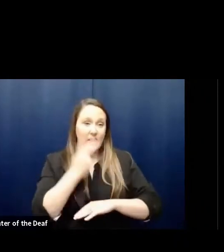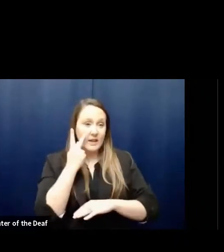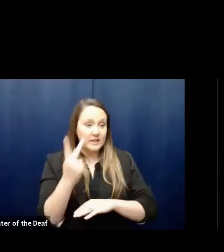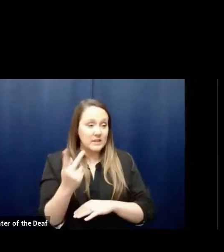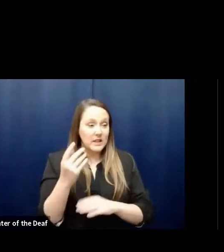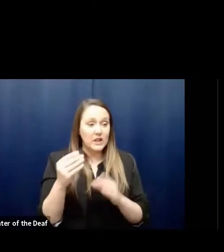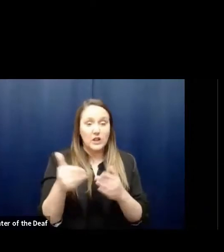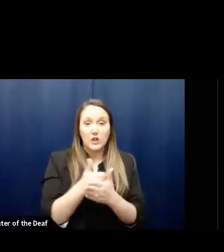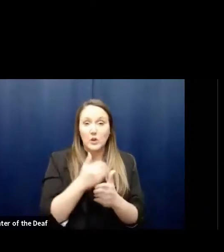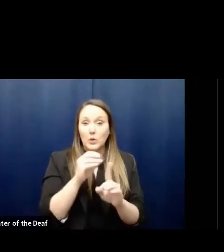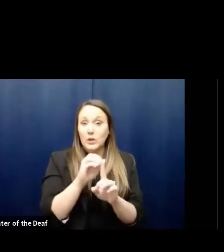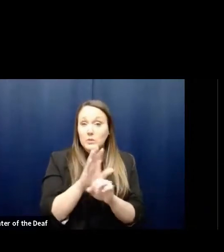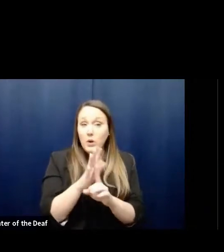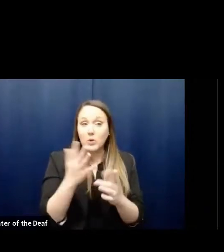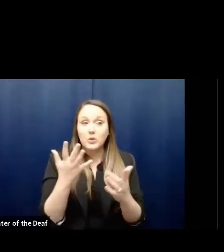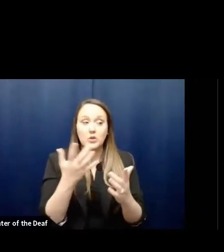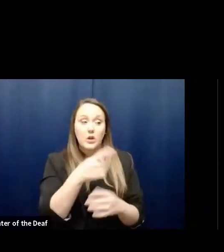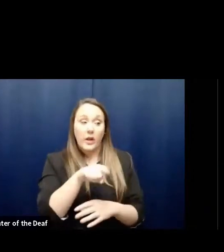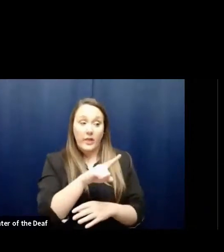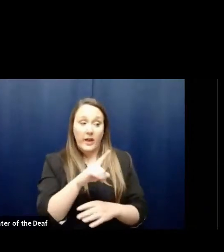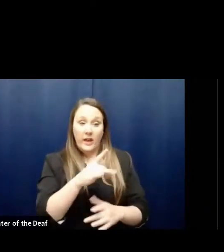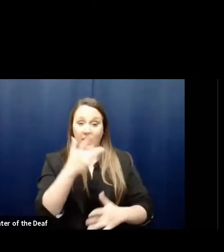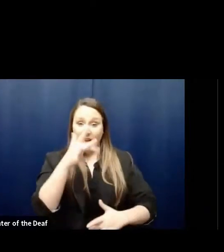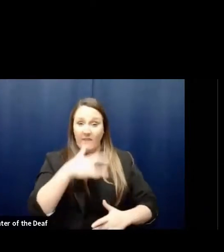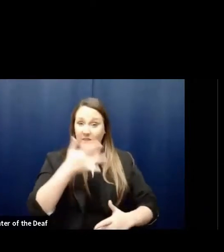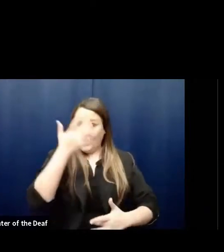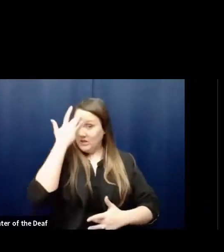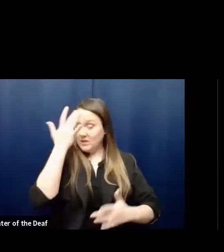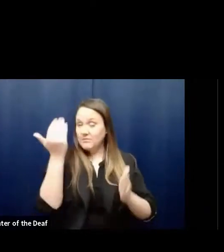or new exposures. Are they symptomatic again?